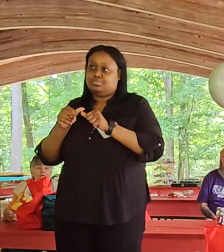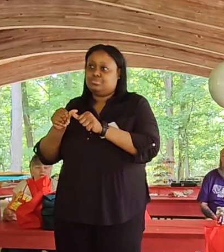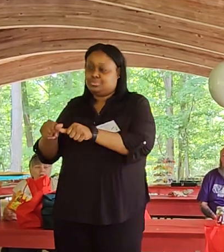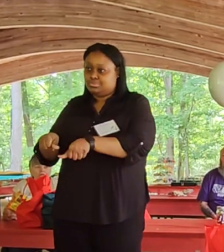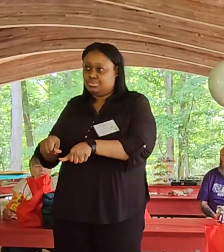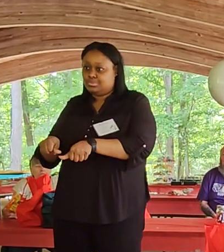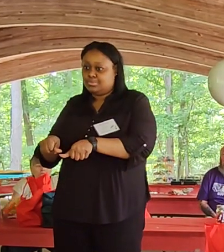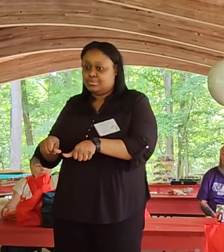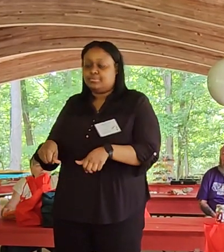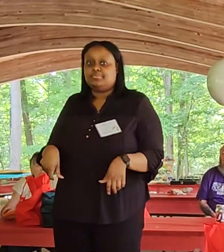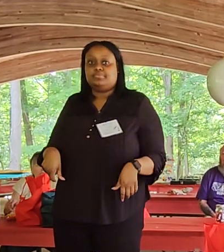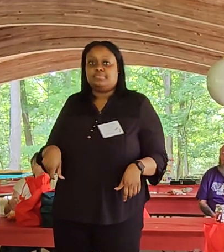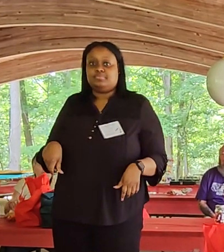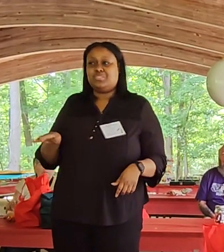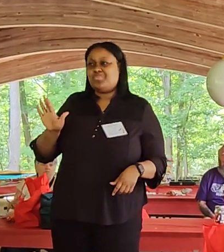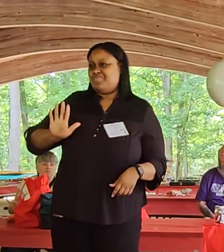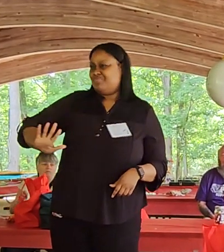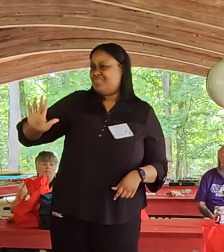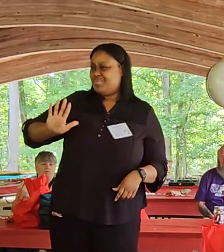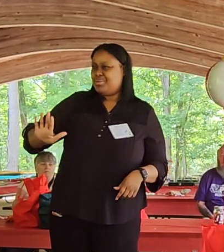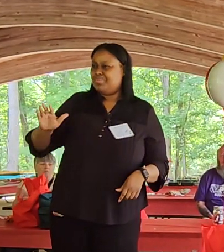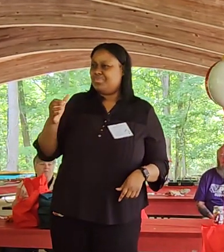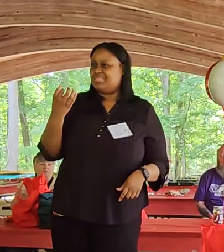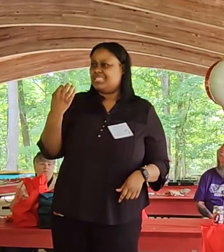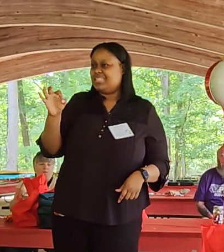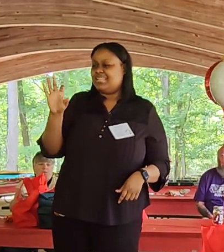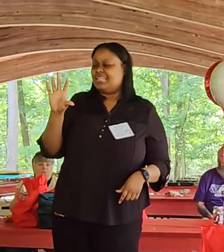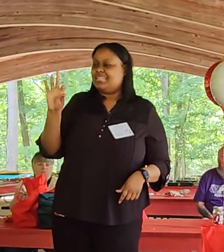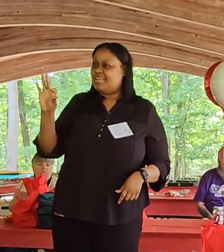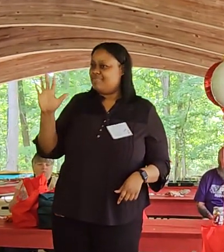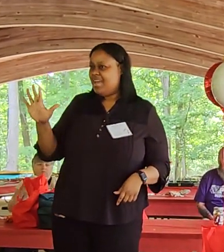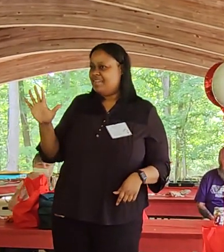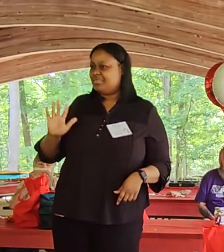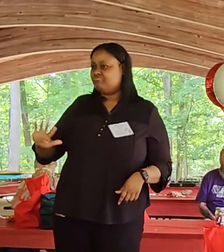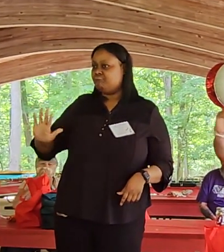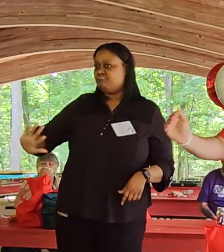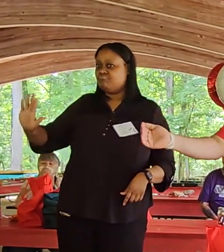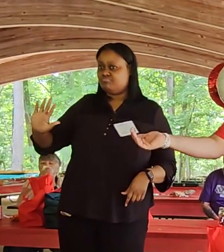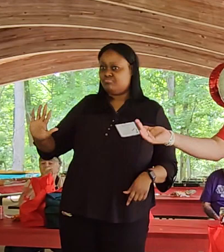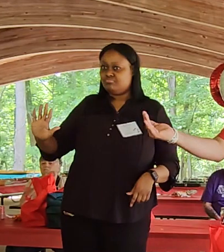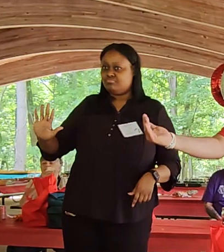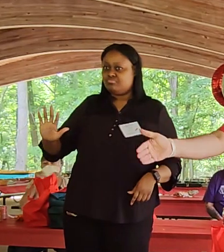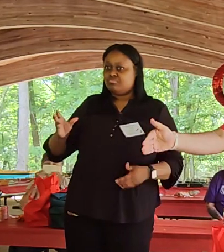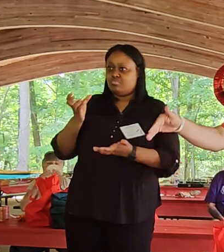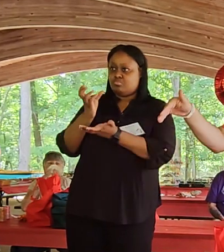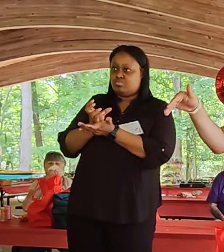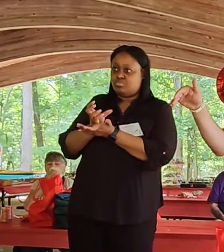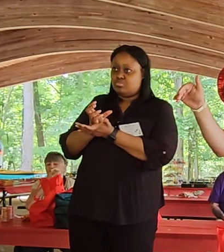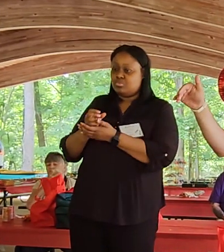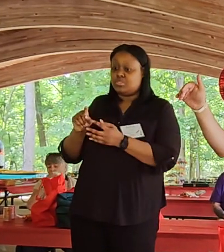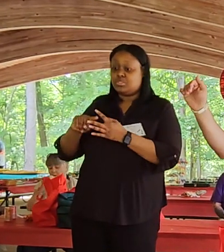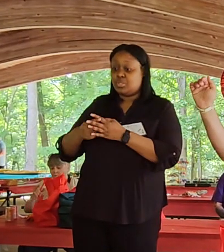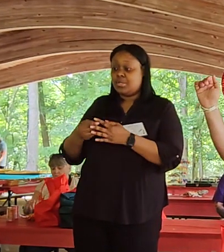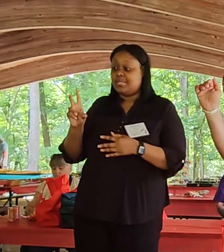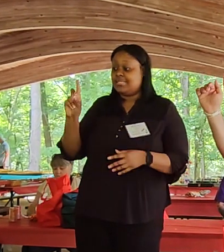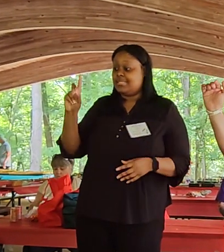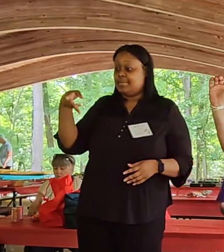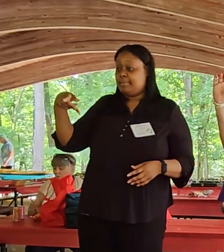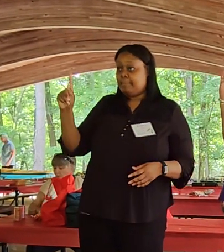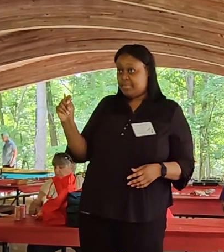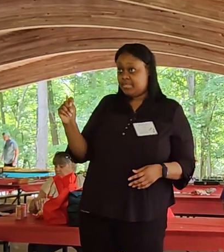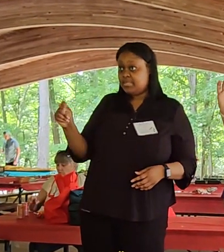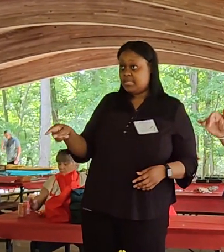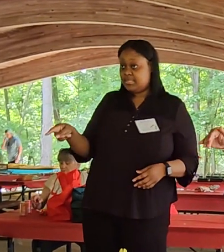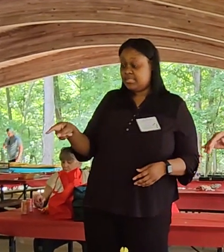but it's somewhere around 1995-ish. And so if you start with the DVPs, and then you go to the 2.6 U.S.